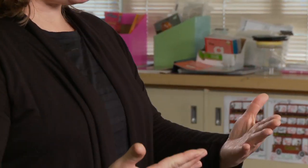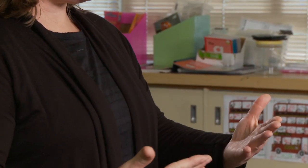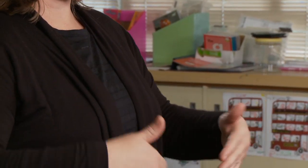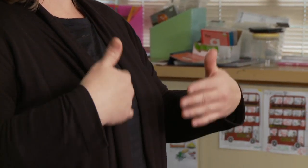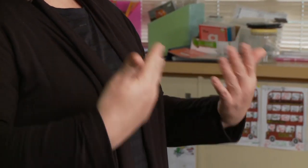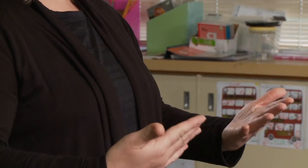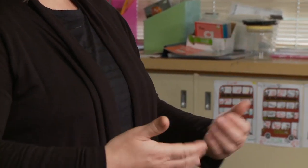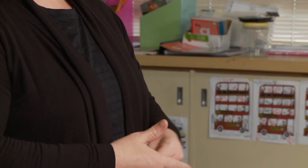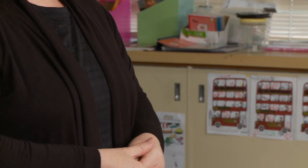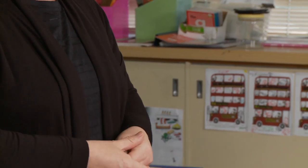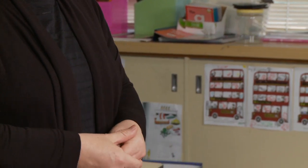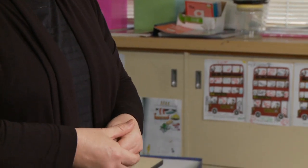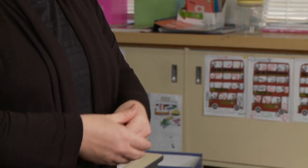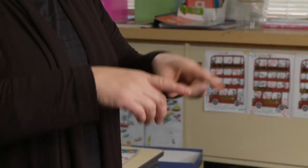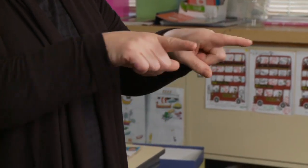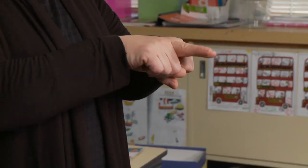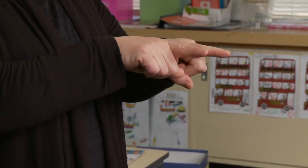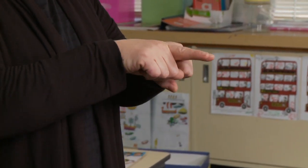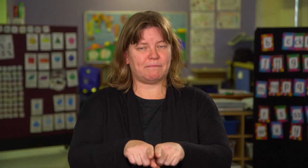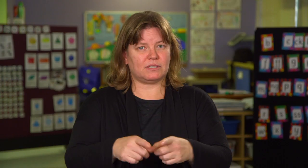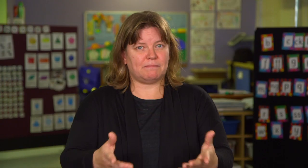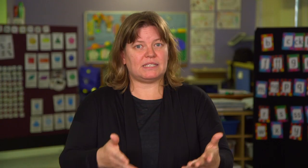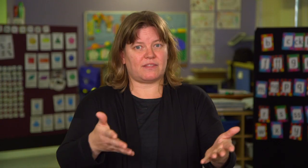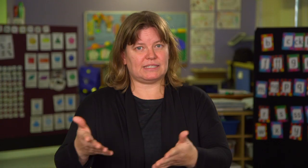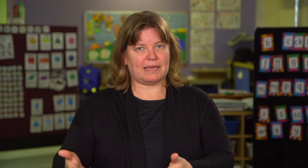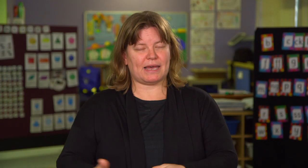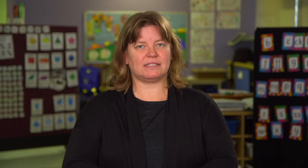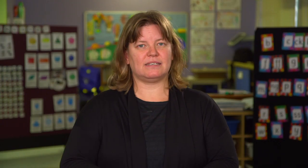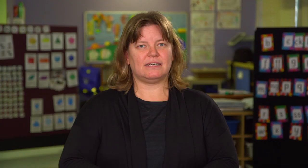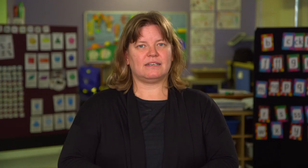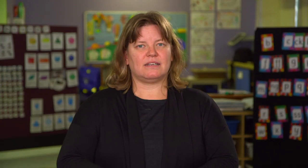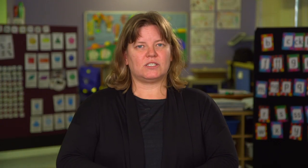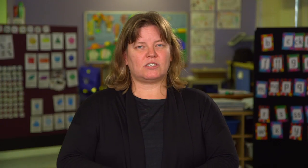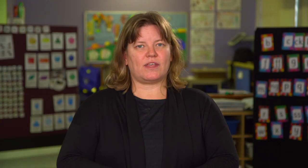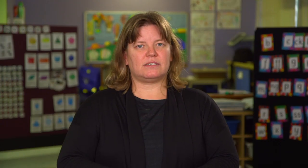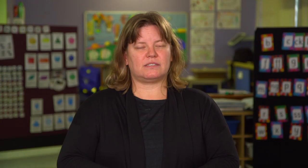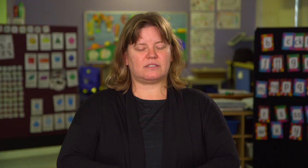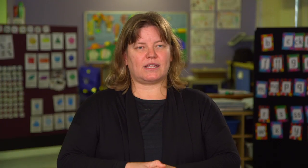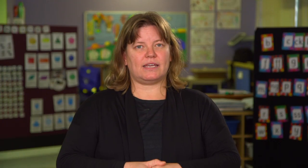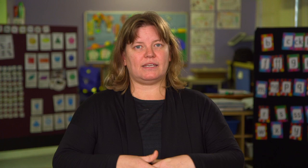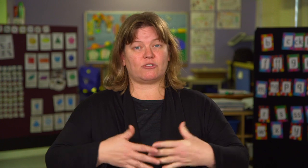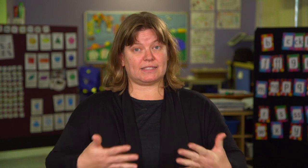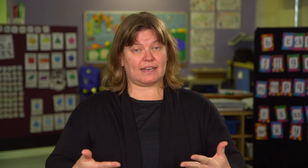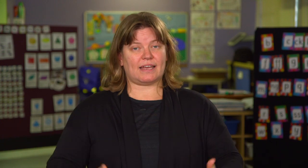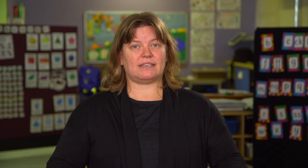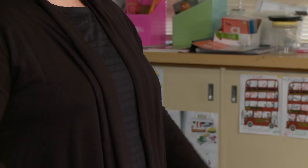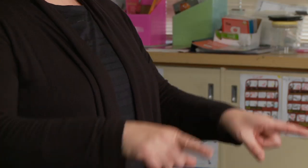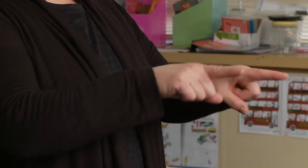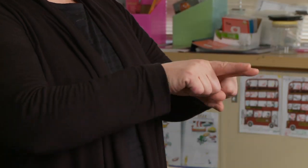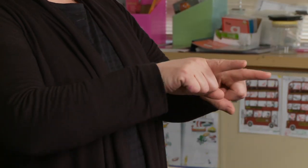like, this type of like, is also the sign for same, because it means the same as. So they translate it as the